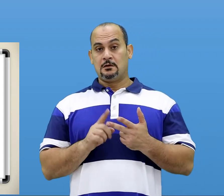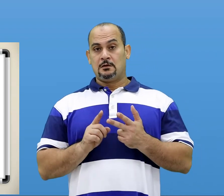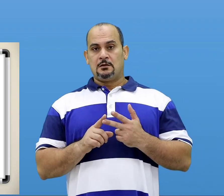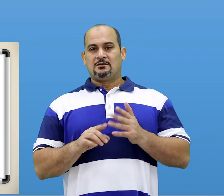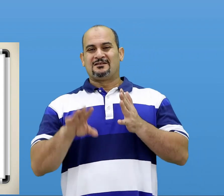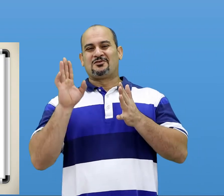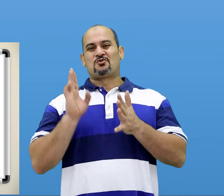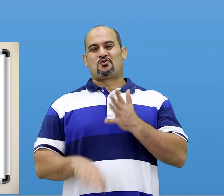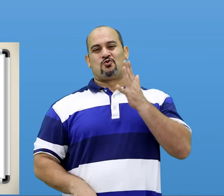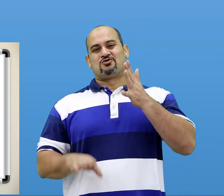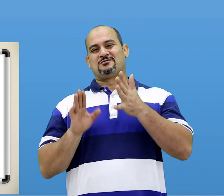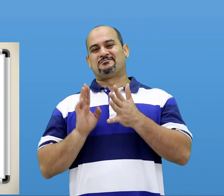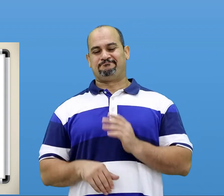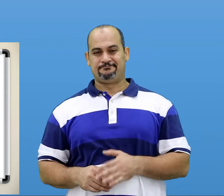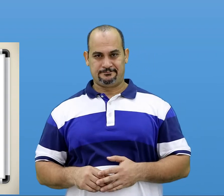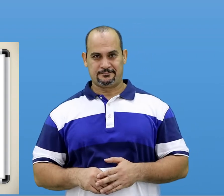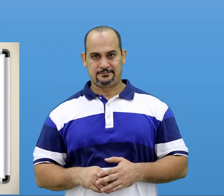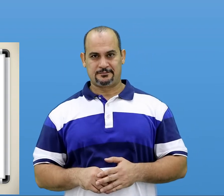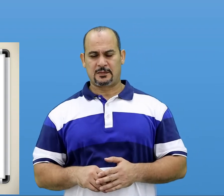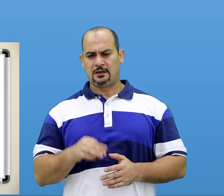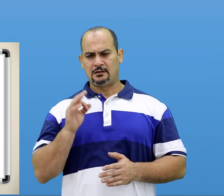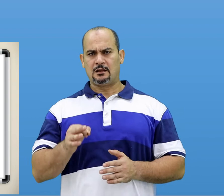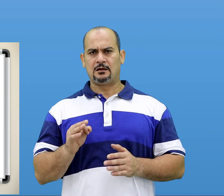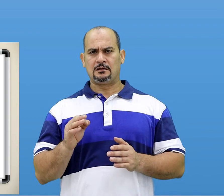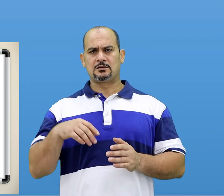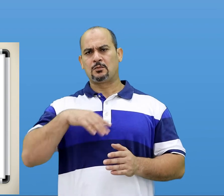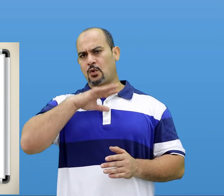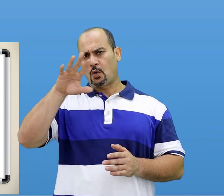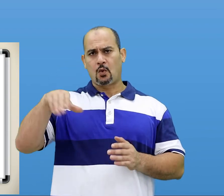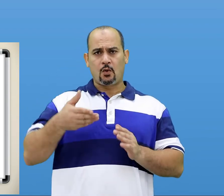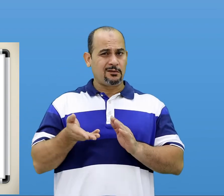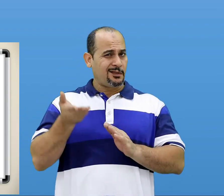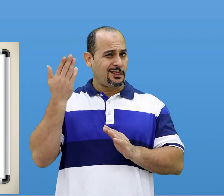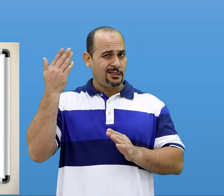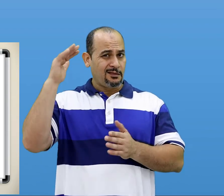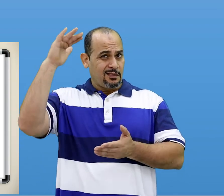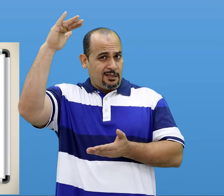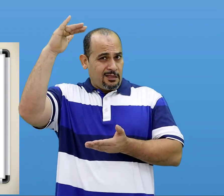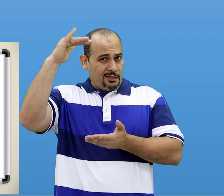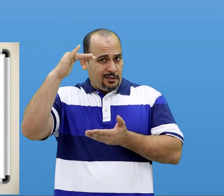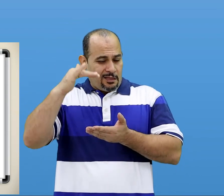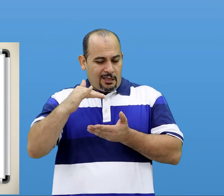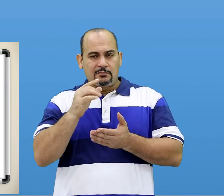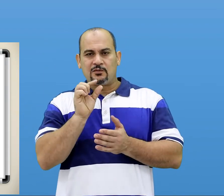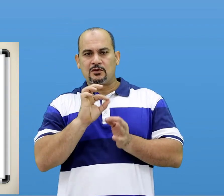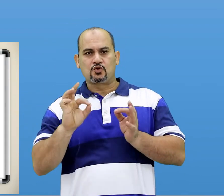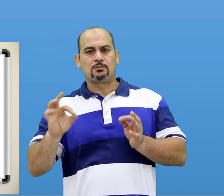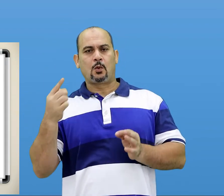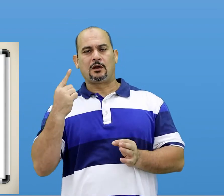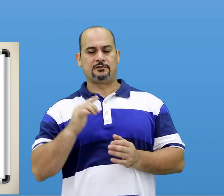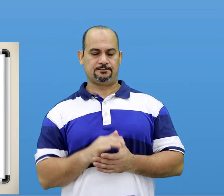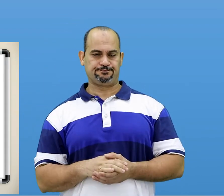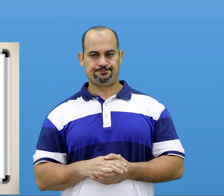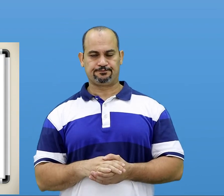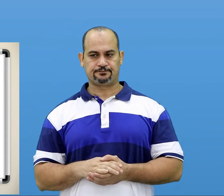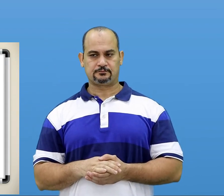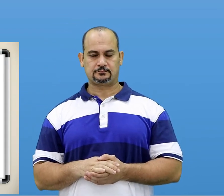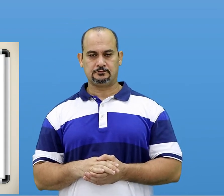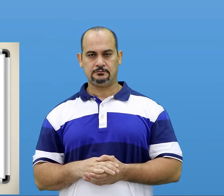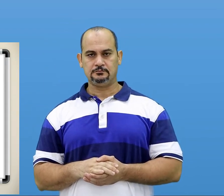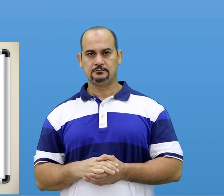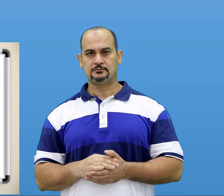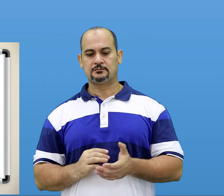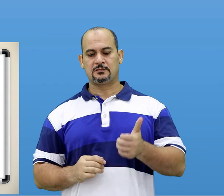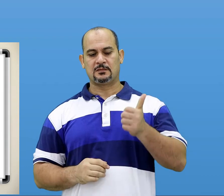is conclusion. Summarize what you said or write a concluding sentence.